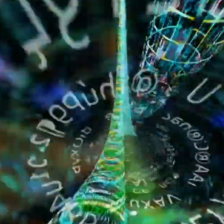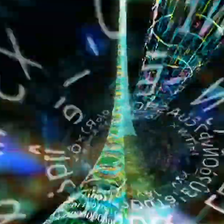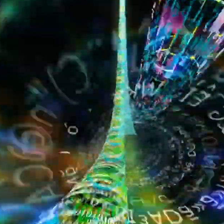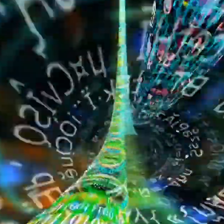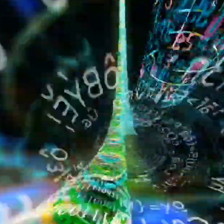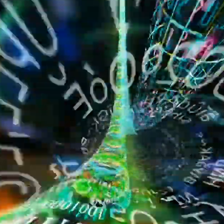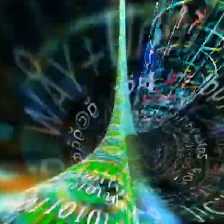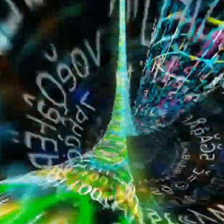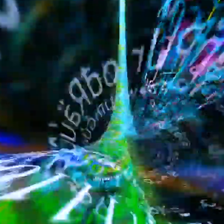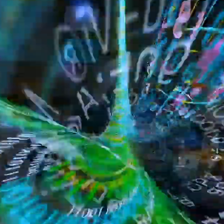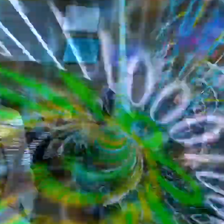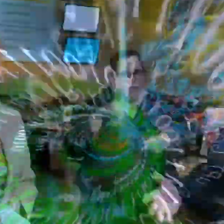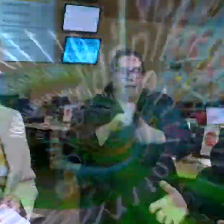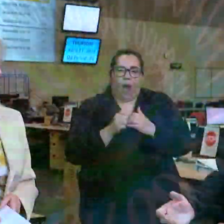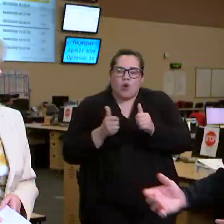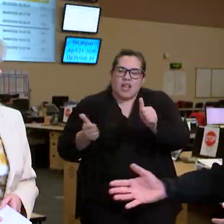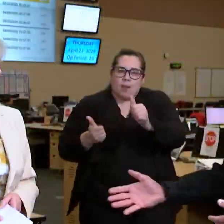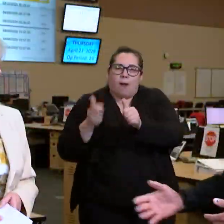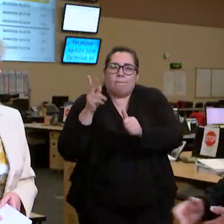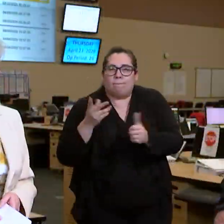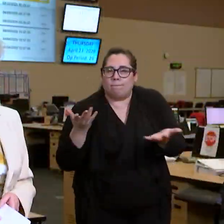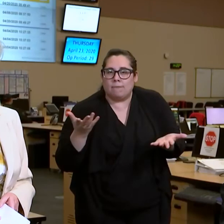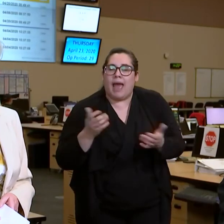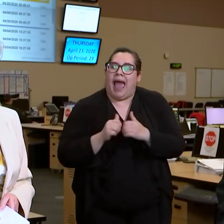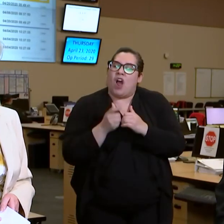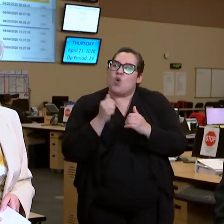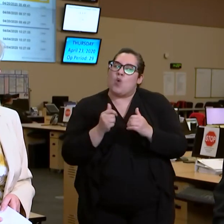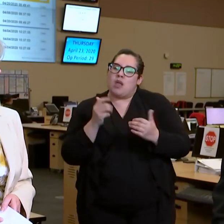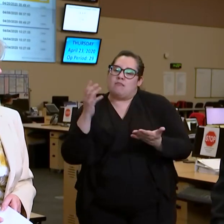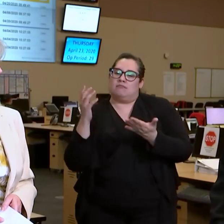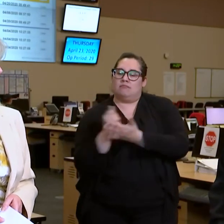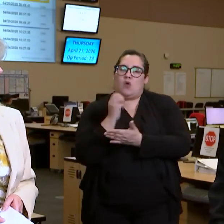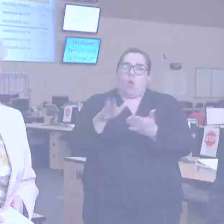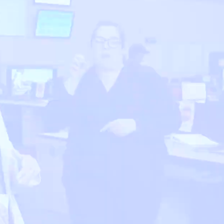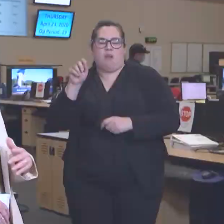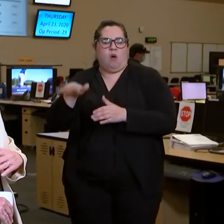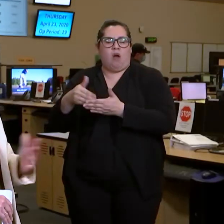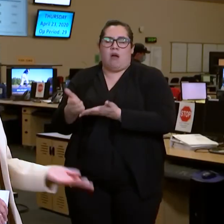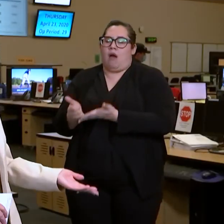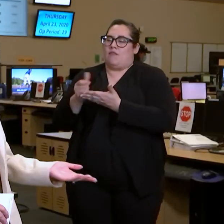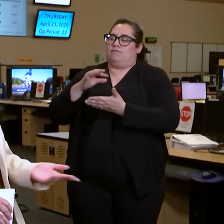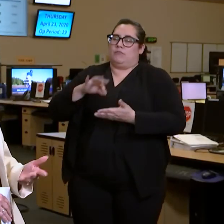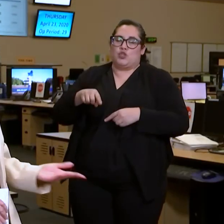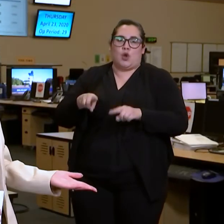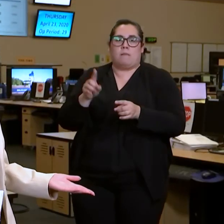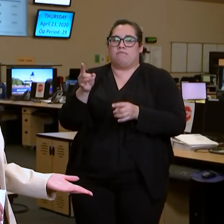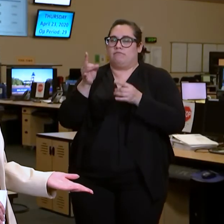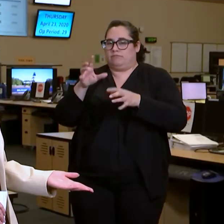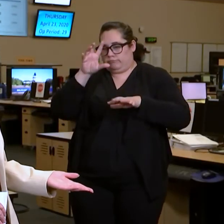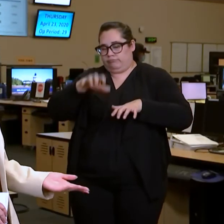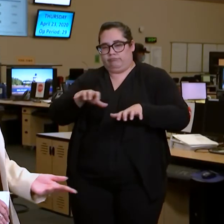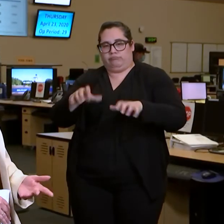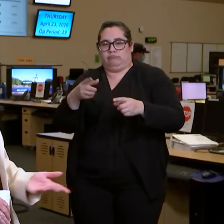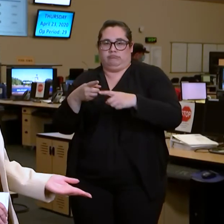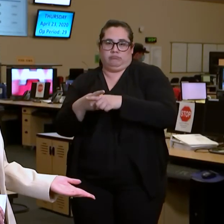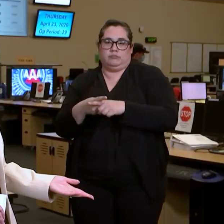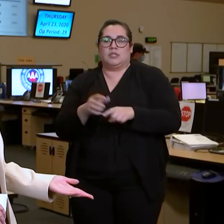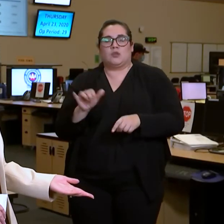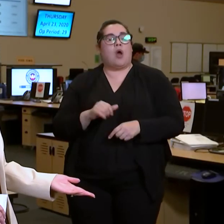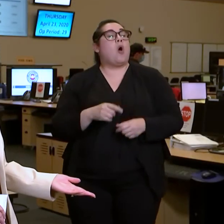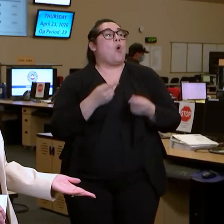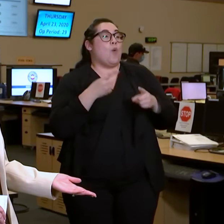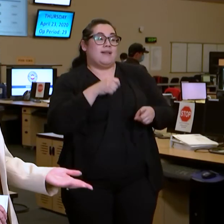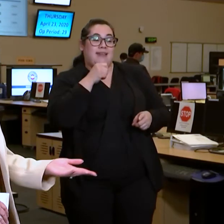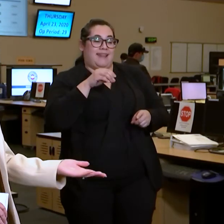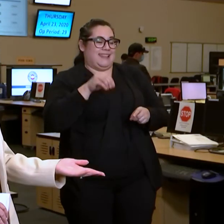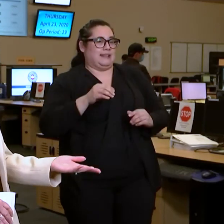so fast. Right. How do we keep up to it, and how do we leverage all that information? When we're not in a pandemic situation and a crisis to